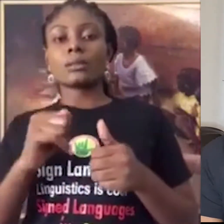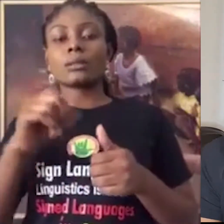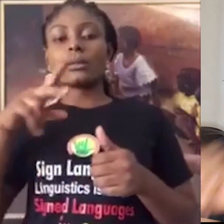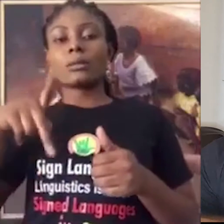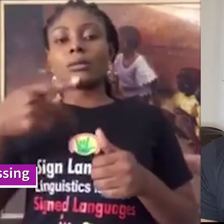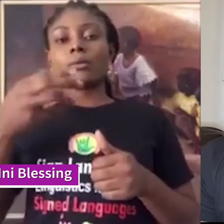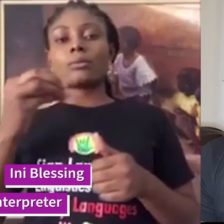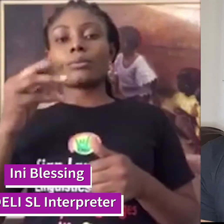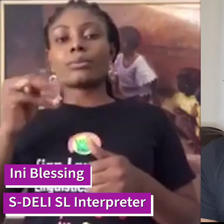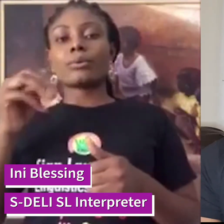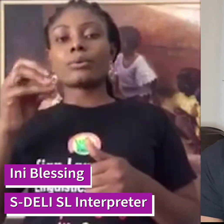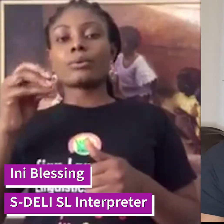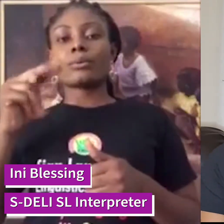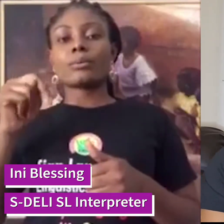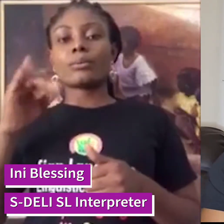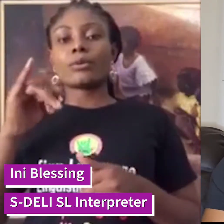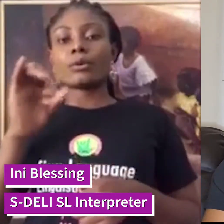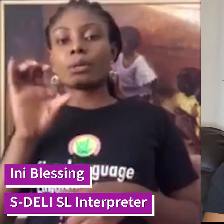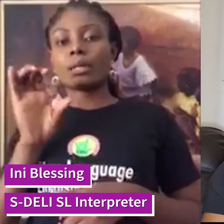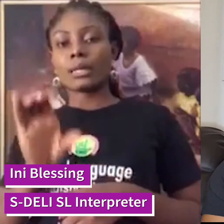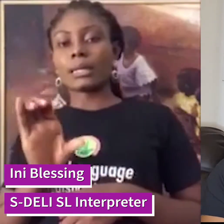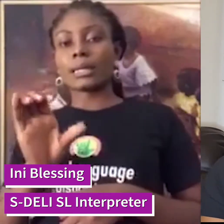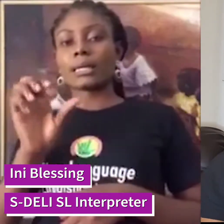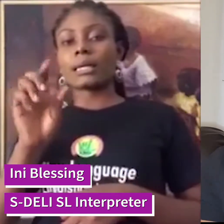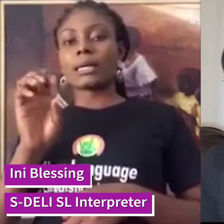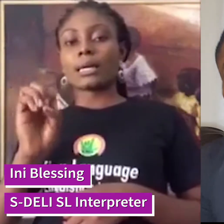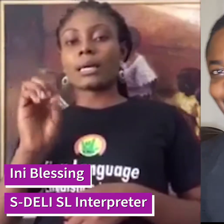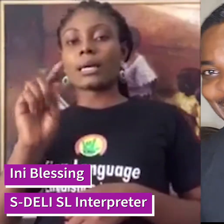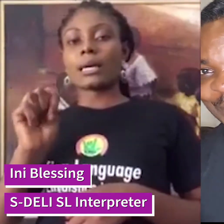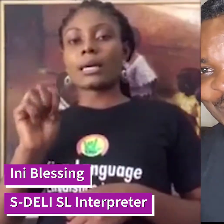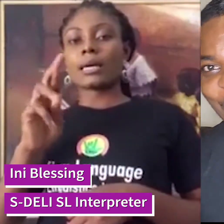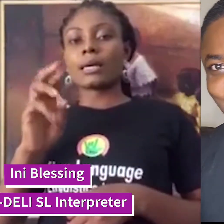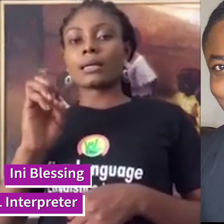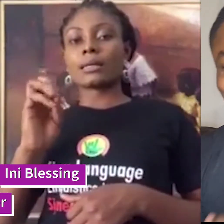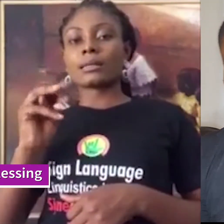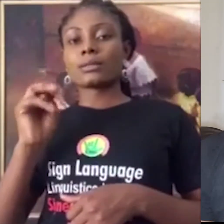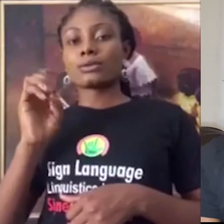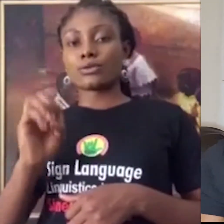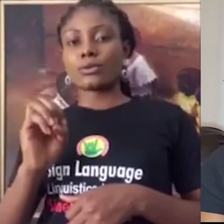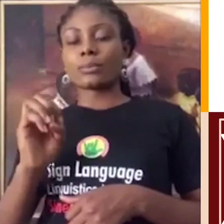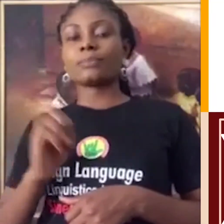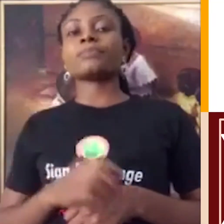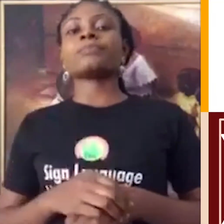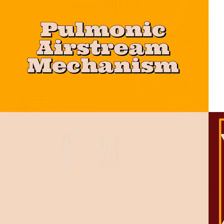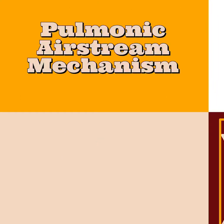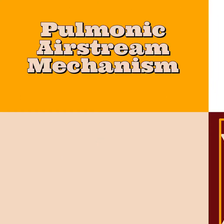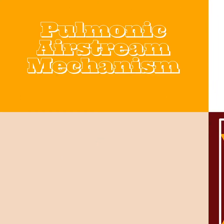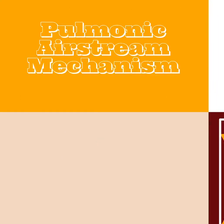as the pulmonic airstream. The pulmonic airstream mechanism.